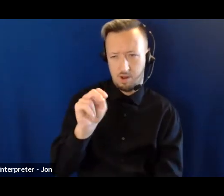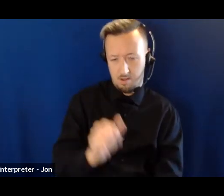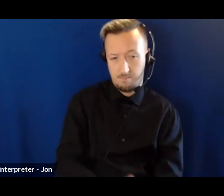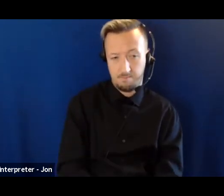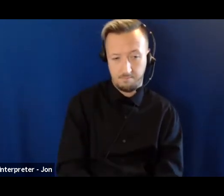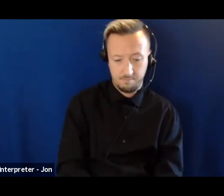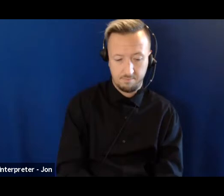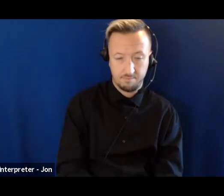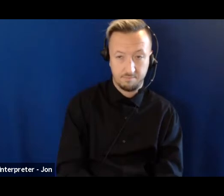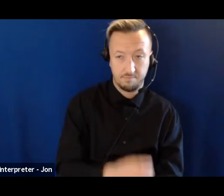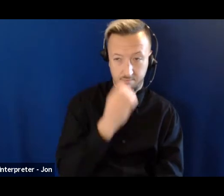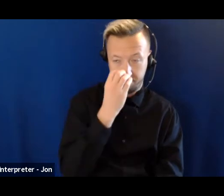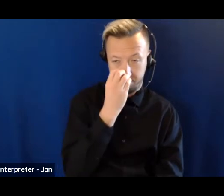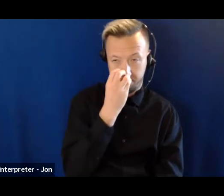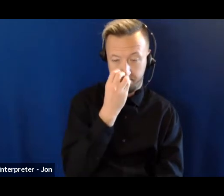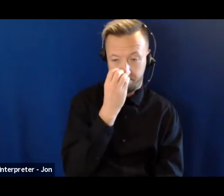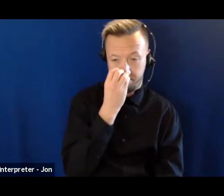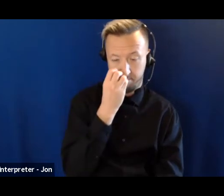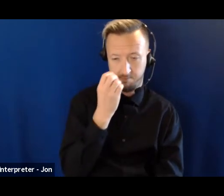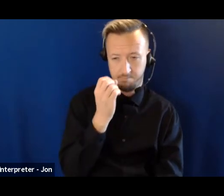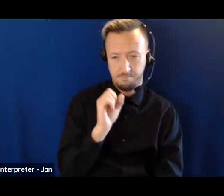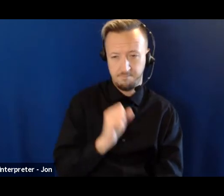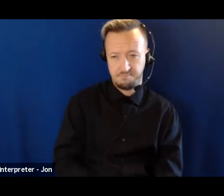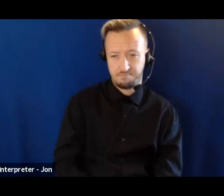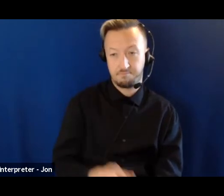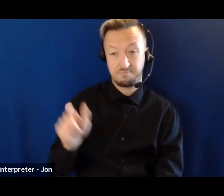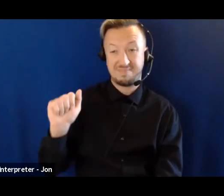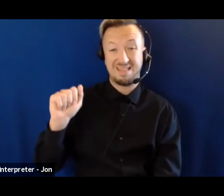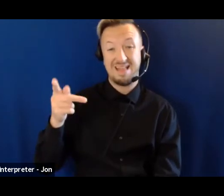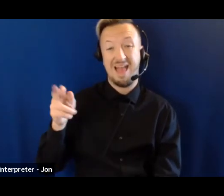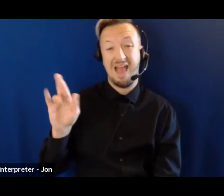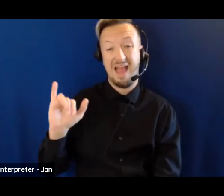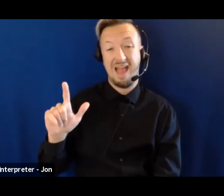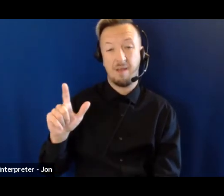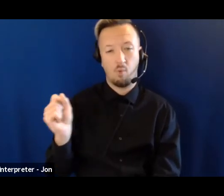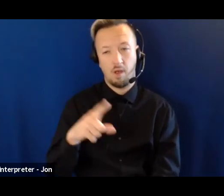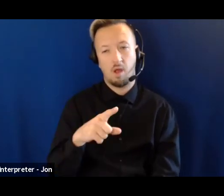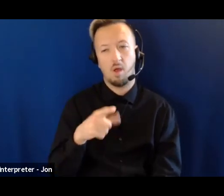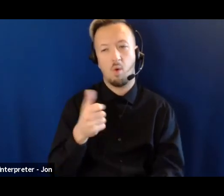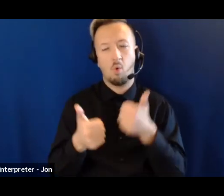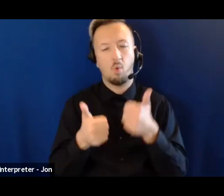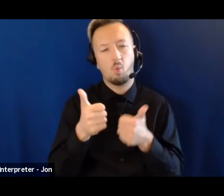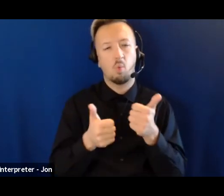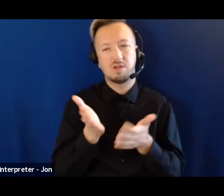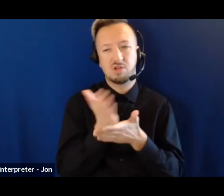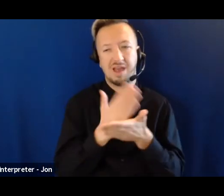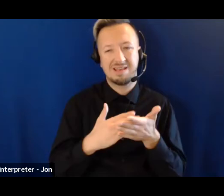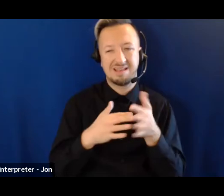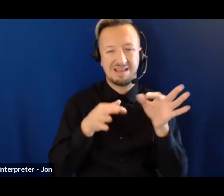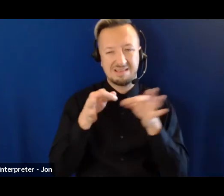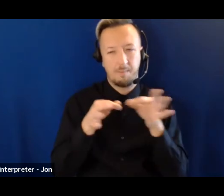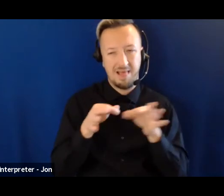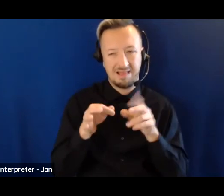Okay, there's a question from April. What section outlines the DSC relationship with